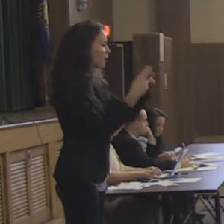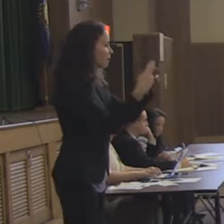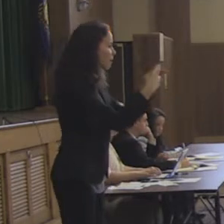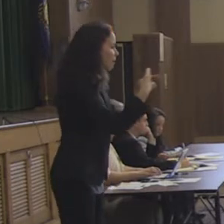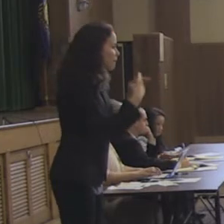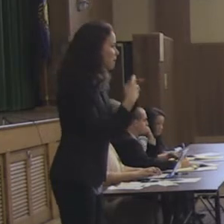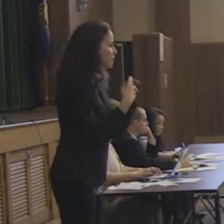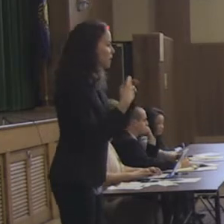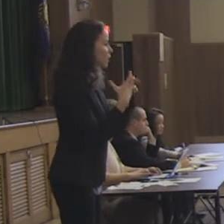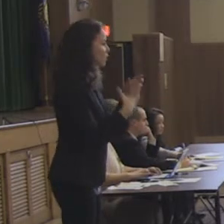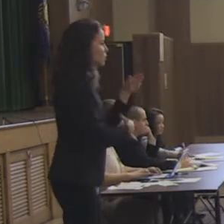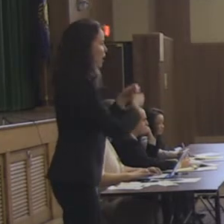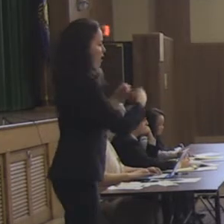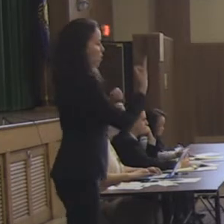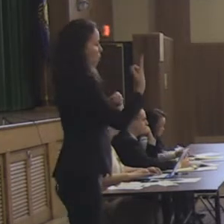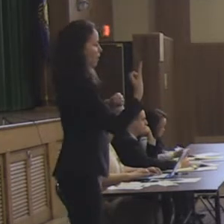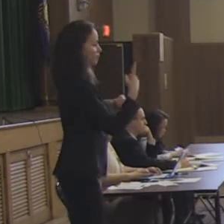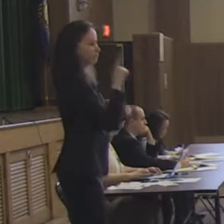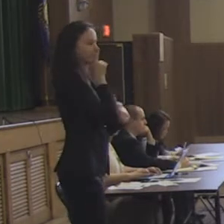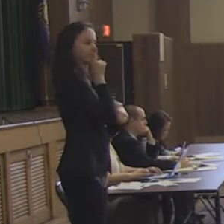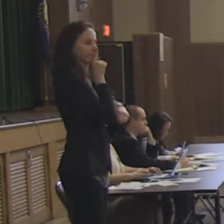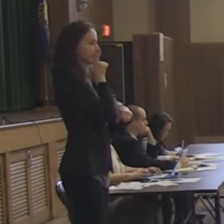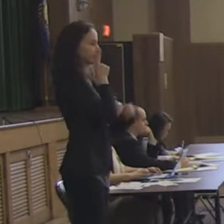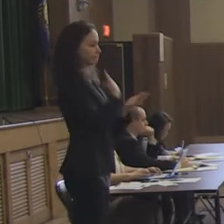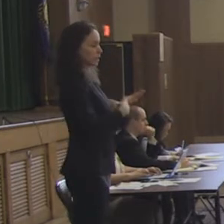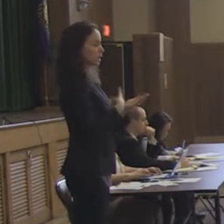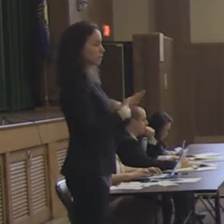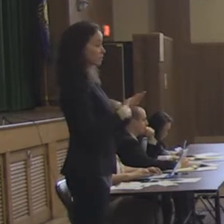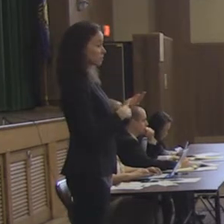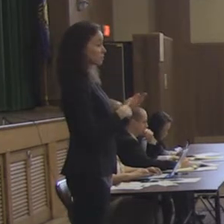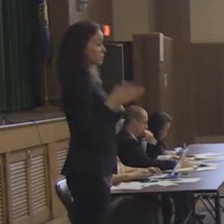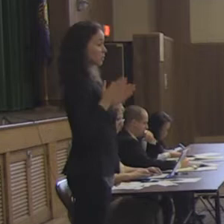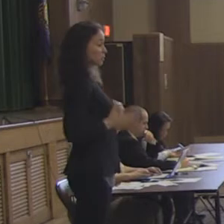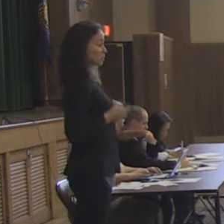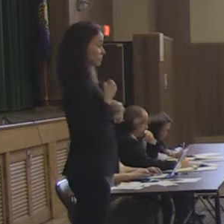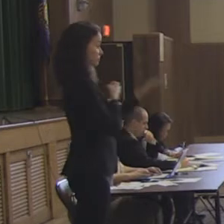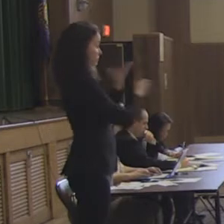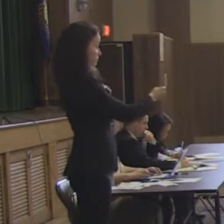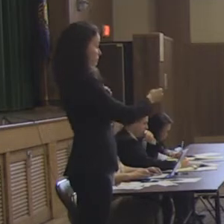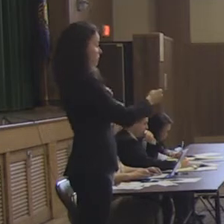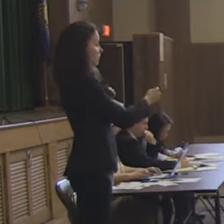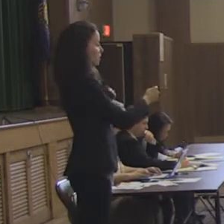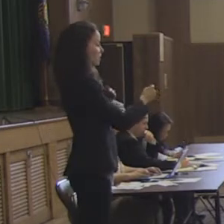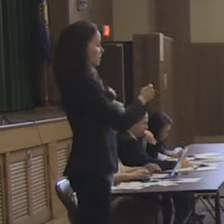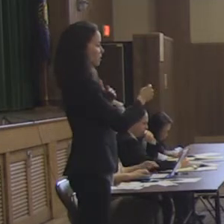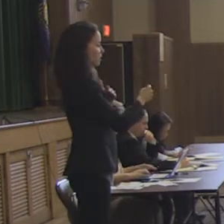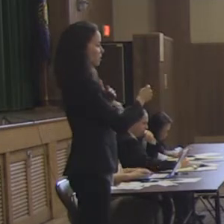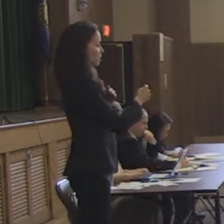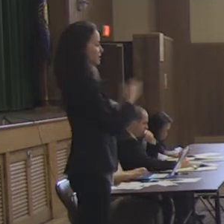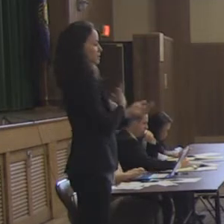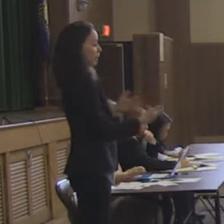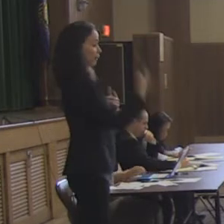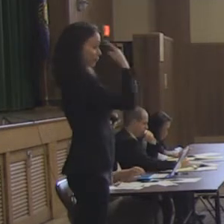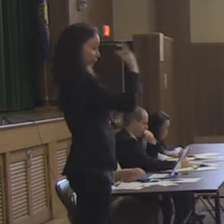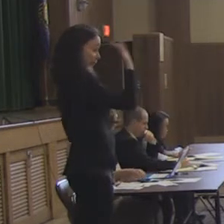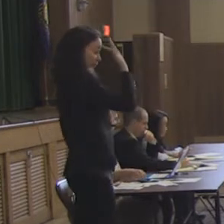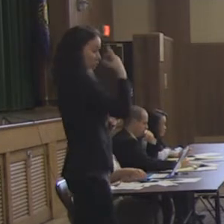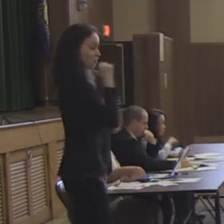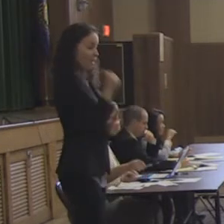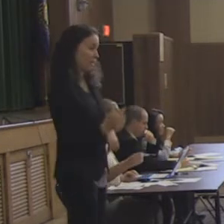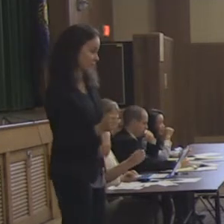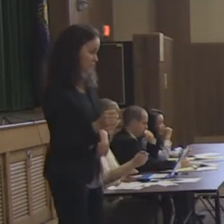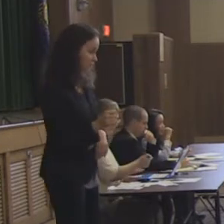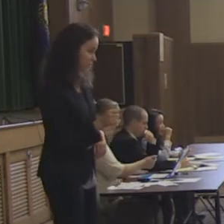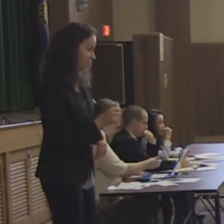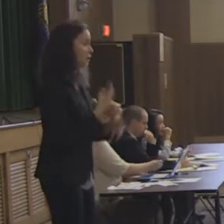yet. And that is whether a person is incarcerated without a mental health problem, or with a mental health problem,